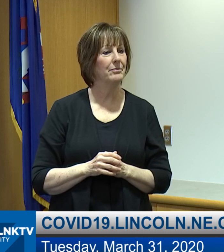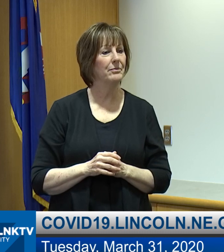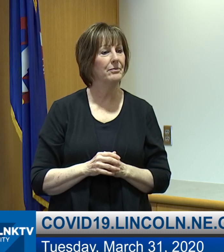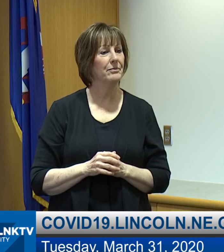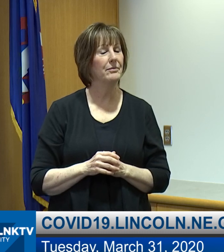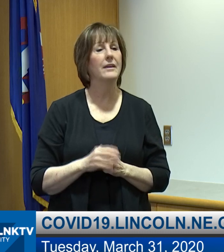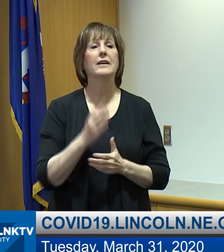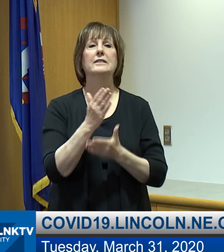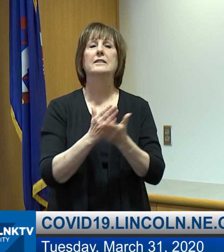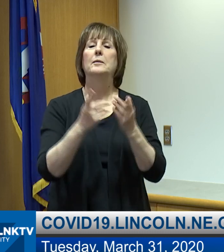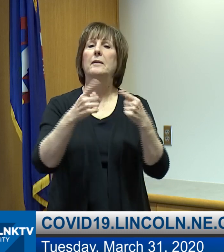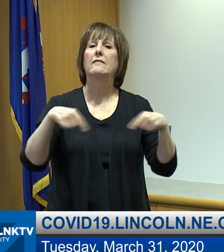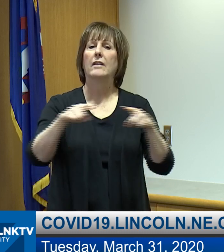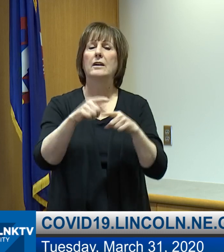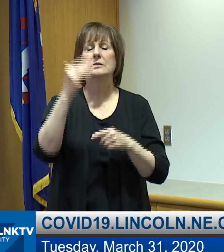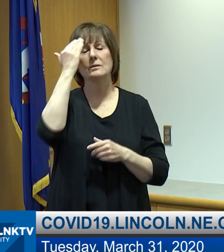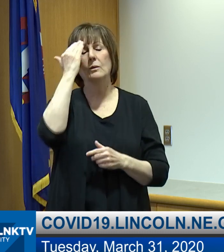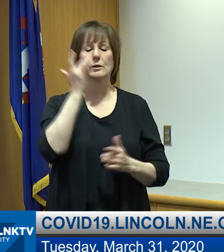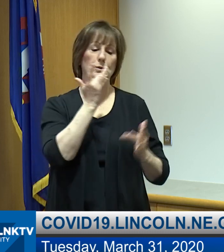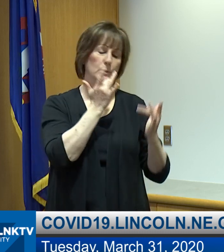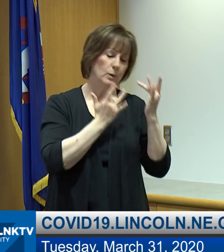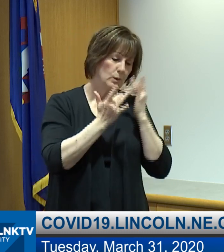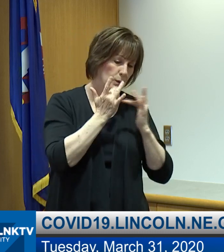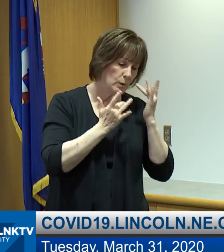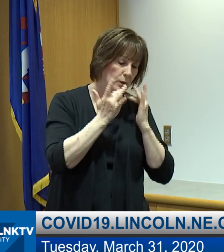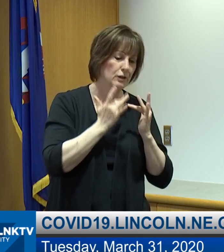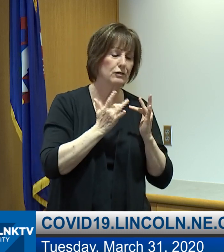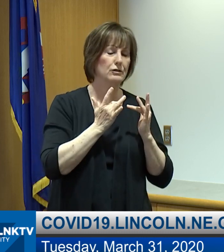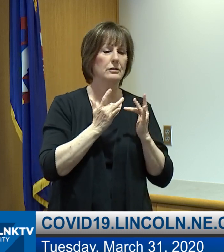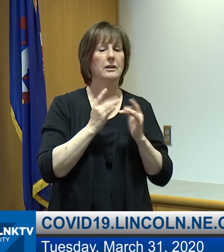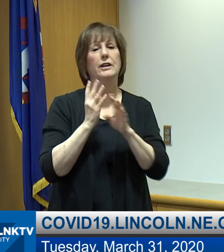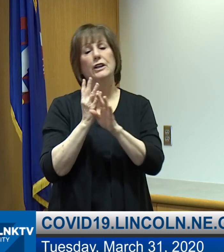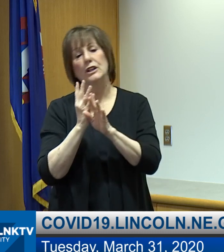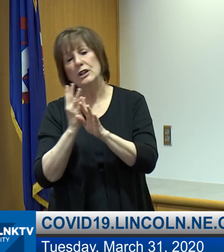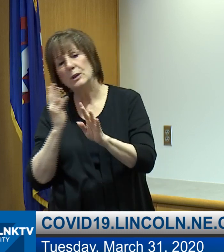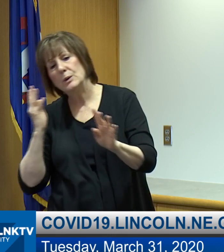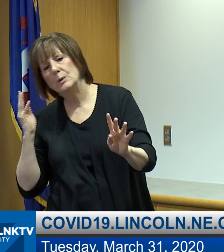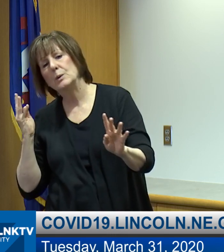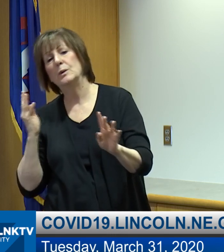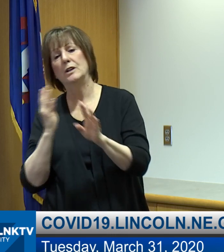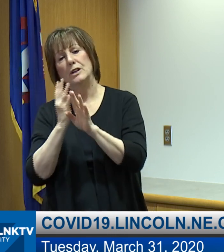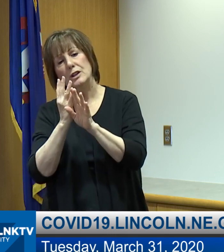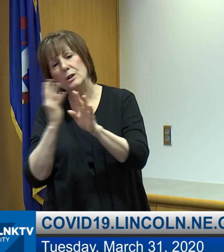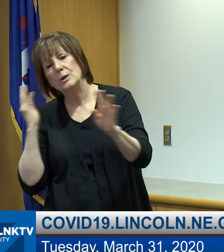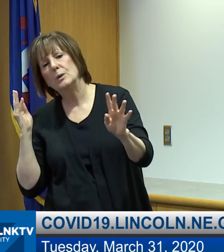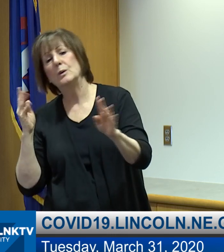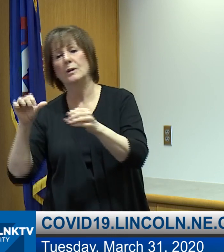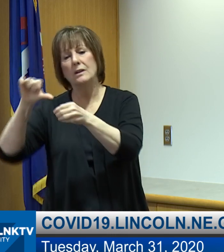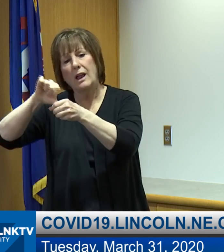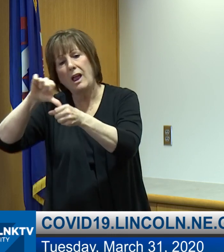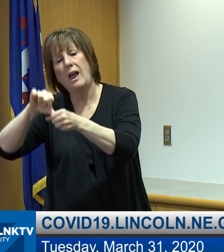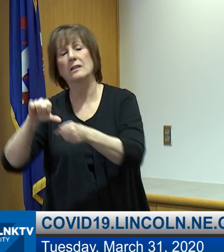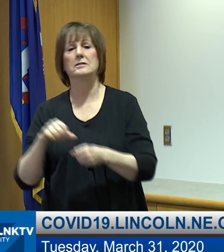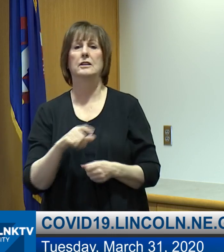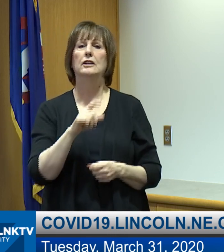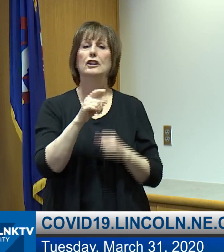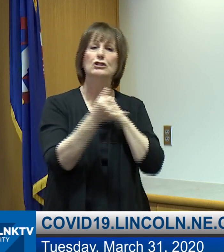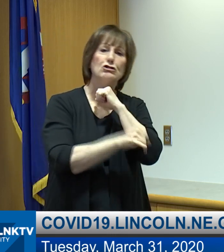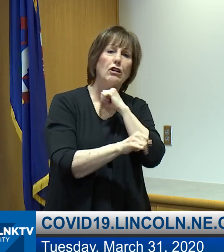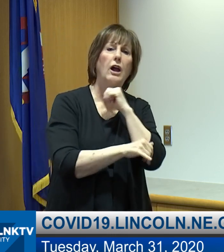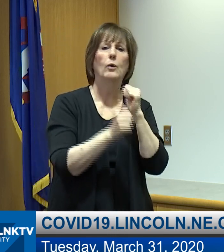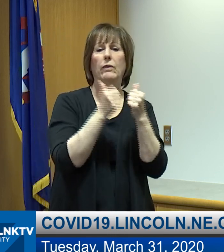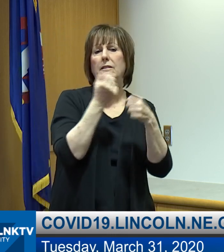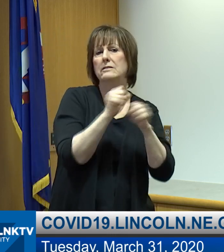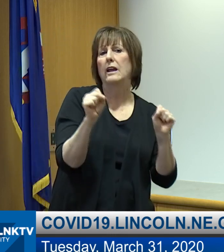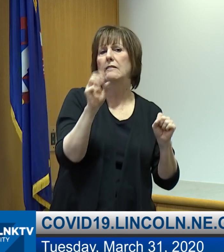Some of us have known shortages, rationing long queues at fuel pumps, at trucks with safe water on pallets,